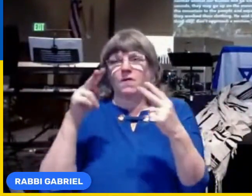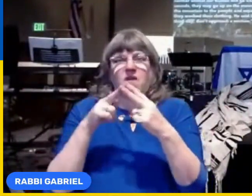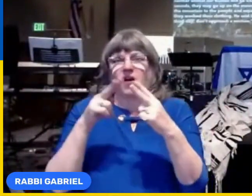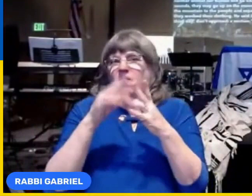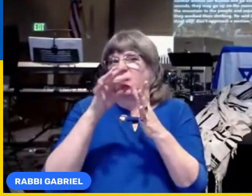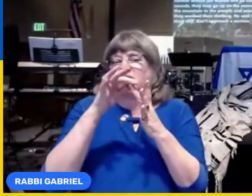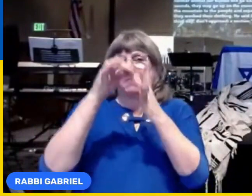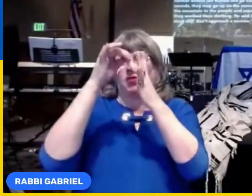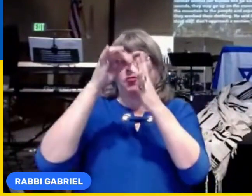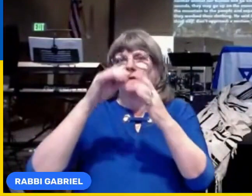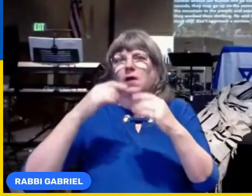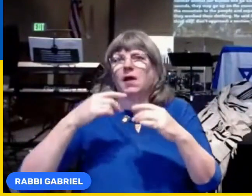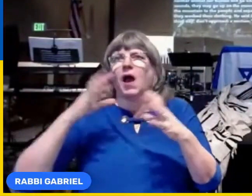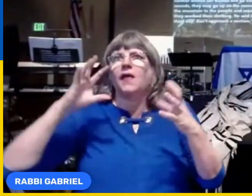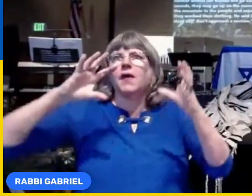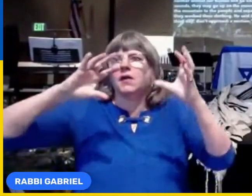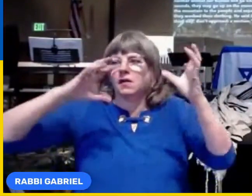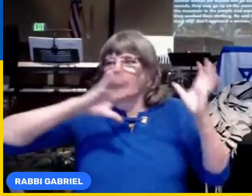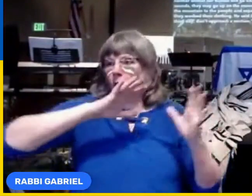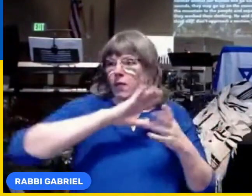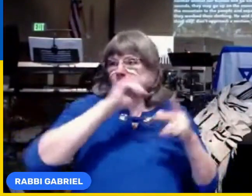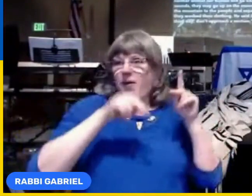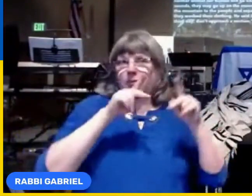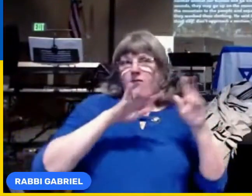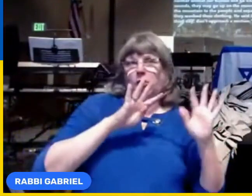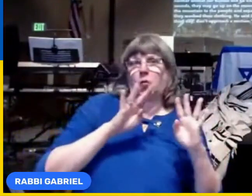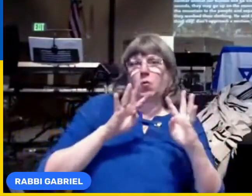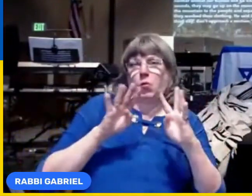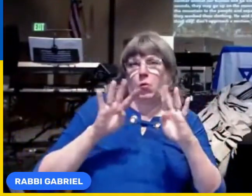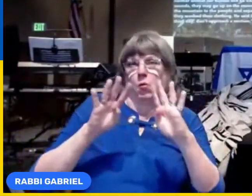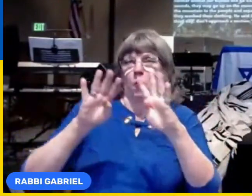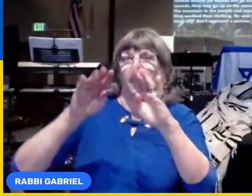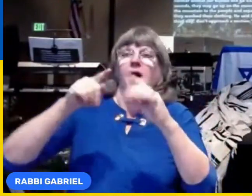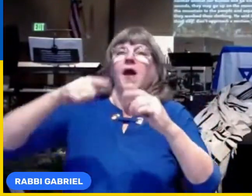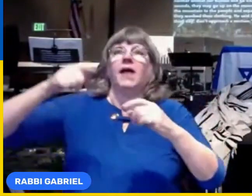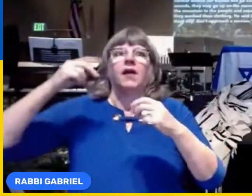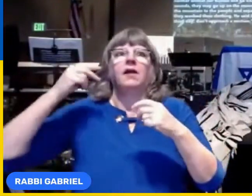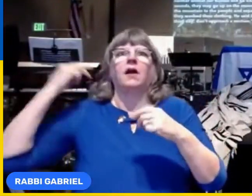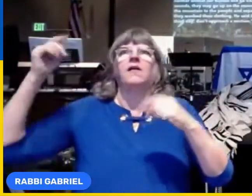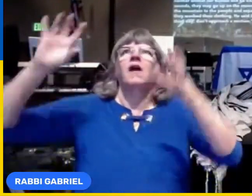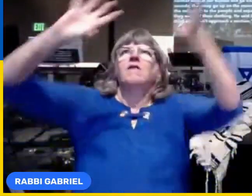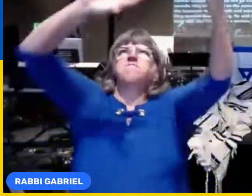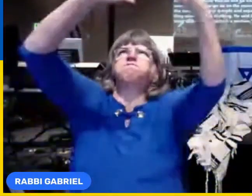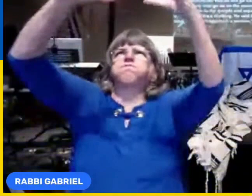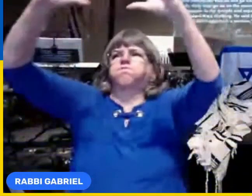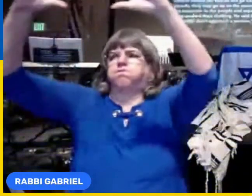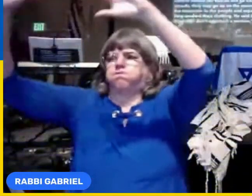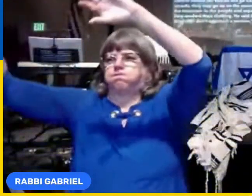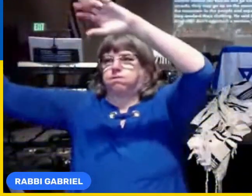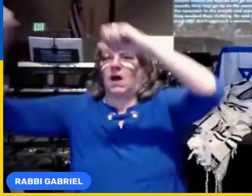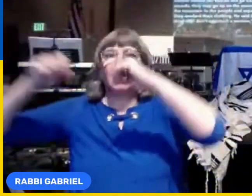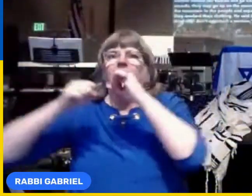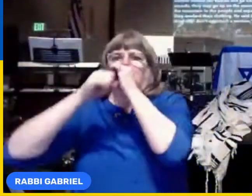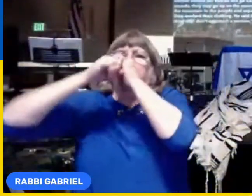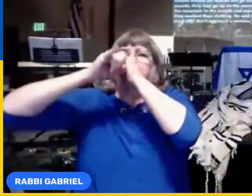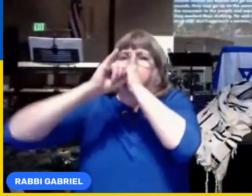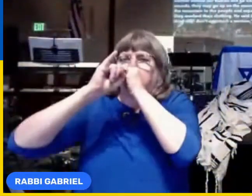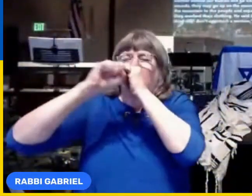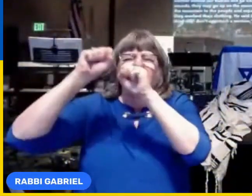thick cloud on the mountain. Then a shofar blast sounded so loudly that all the people in the camp